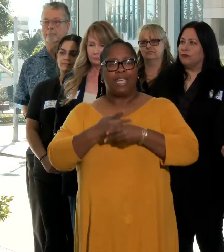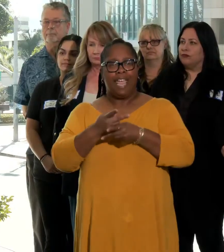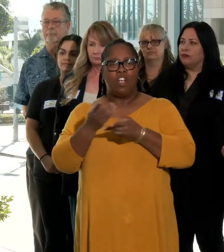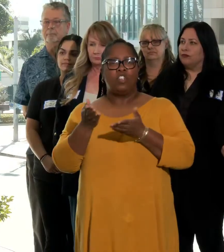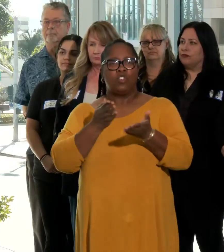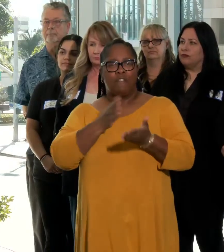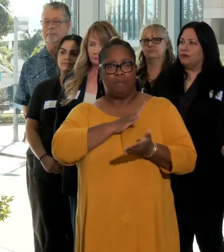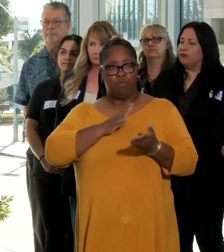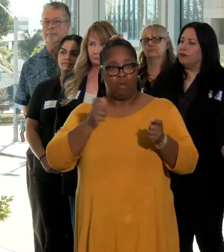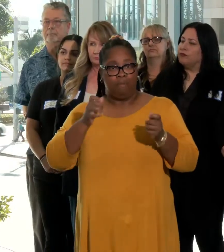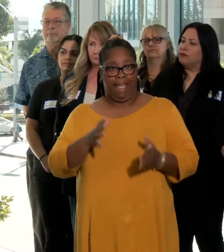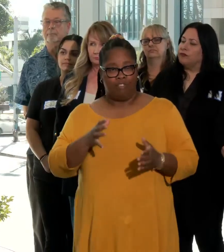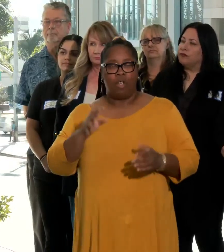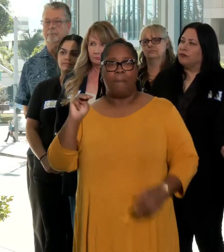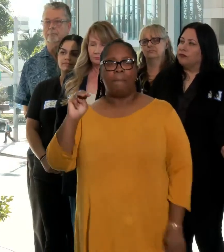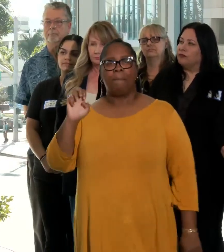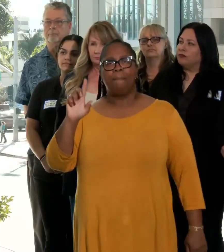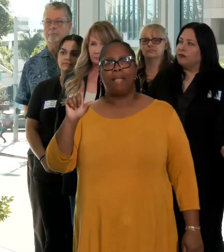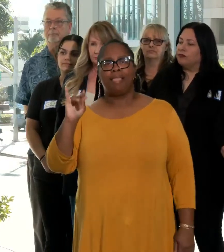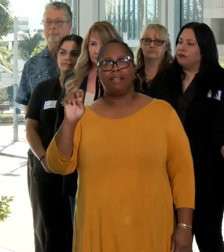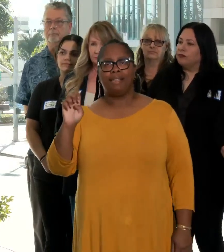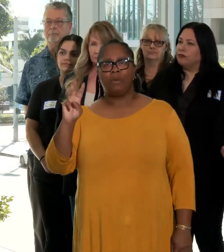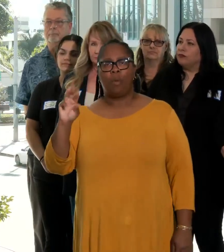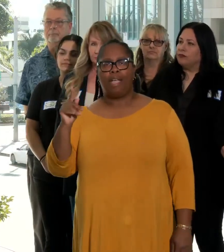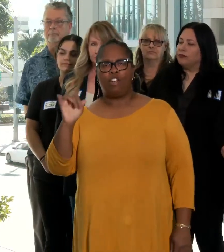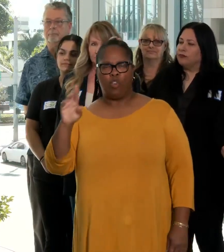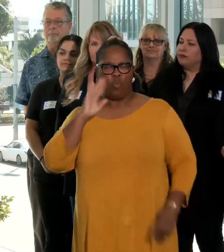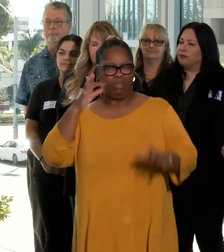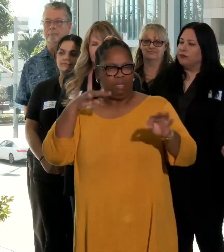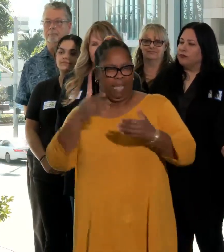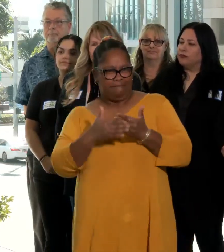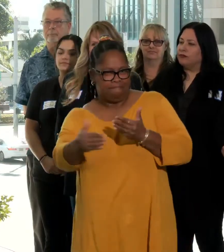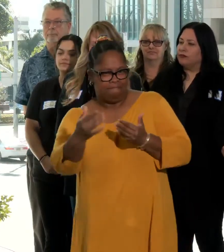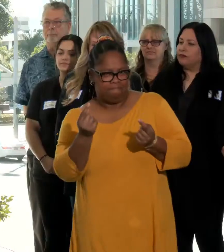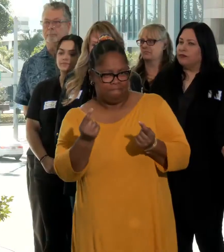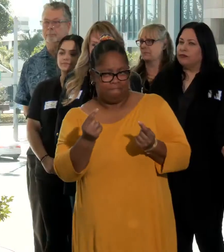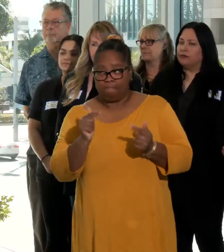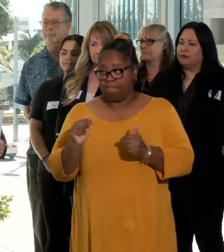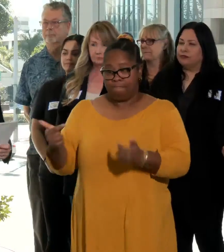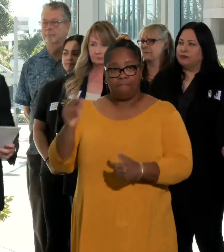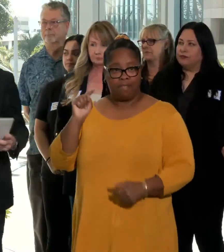Melanie Wagner, who will outline our way forward. Thank you. Tom.